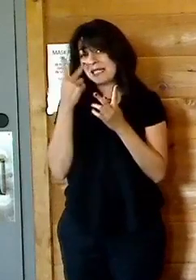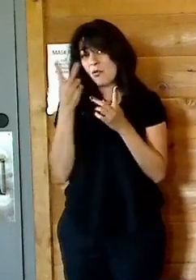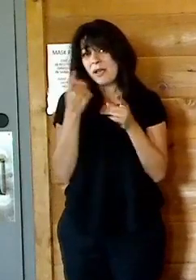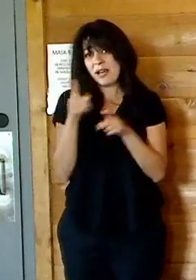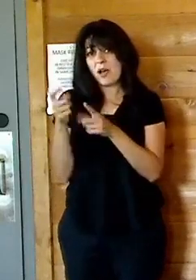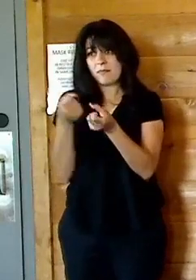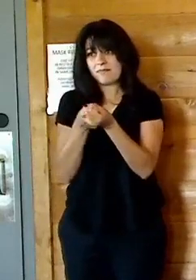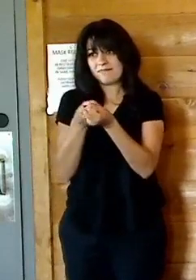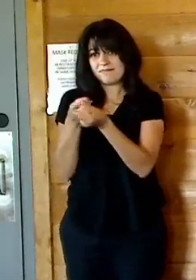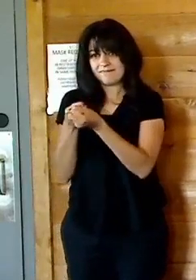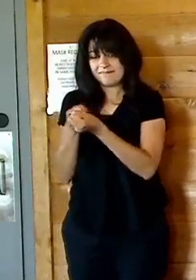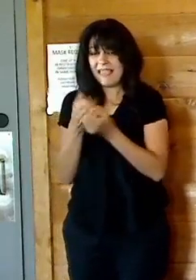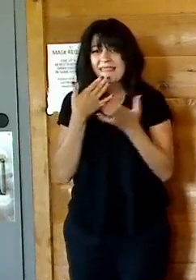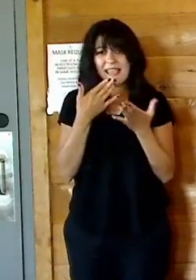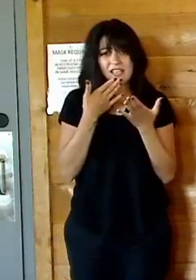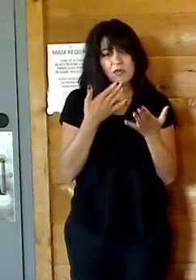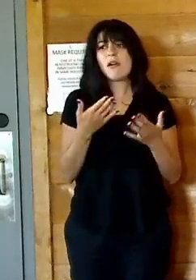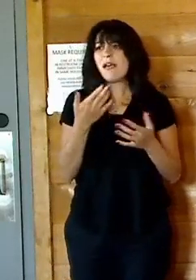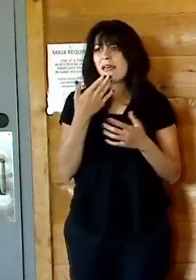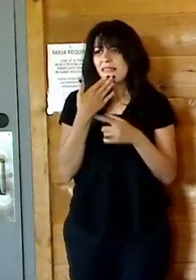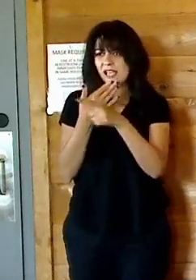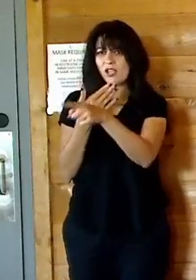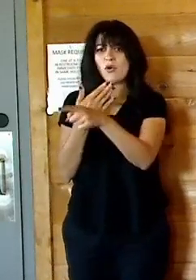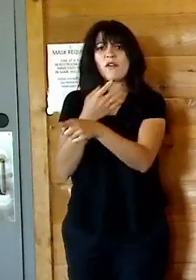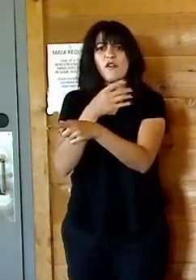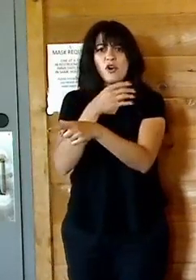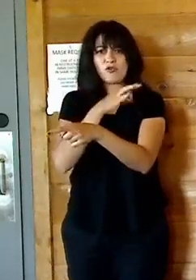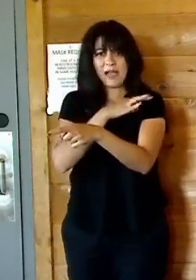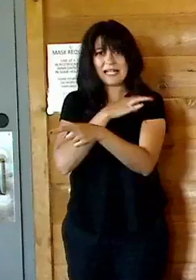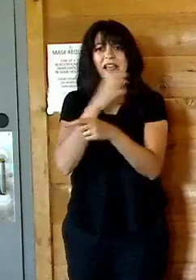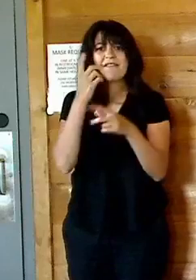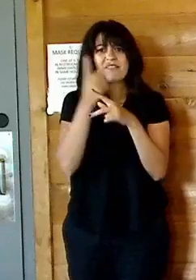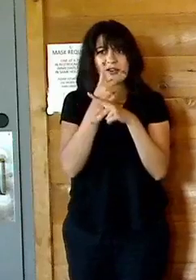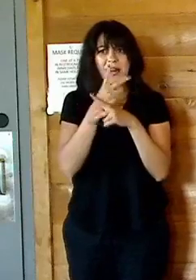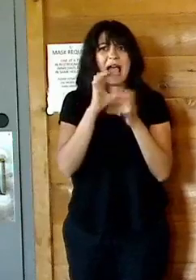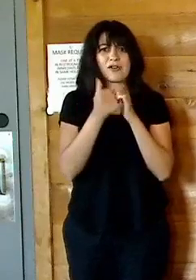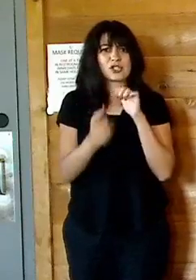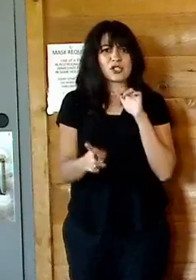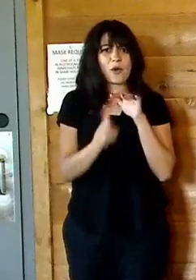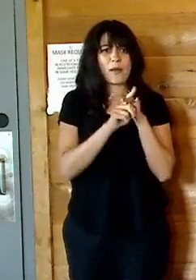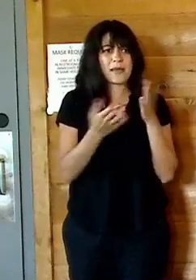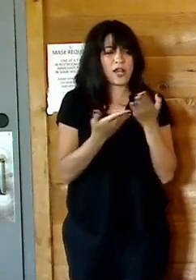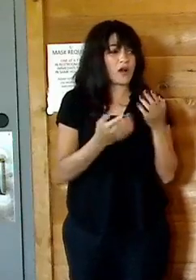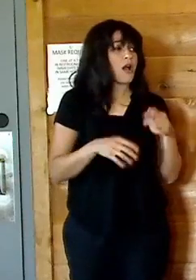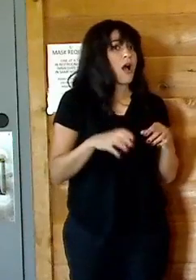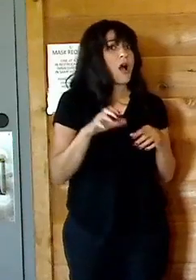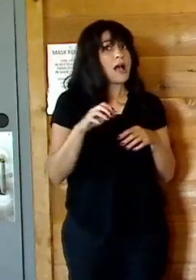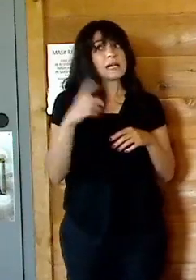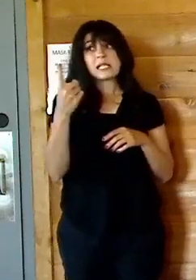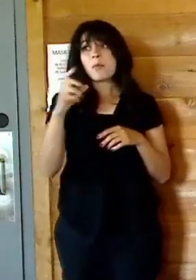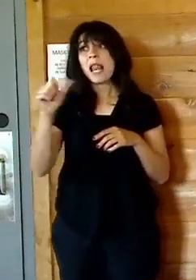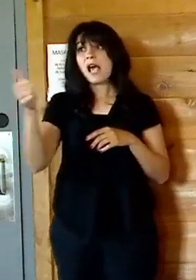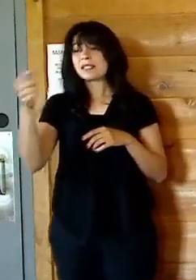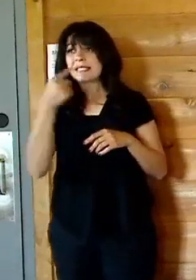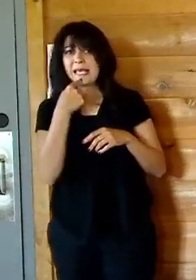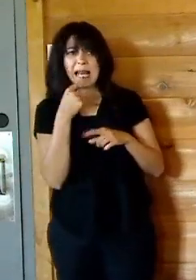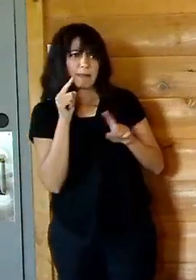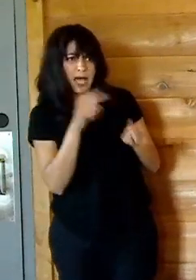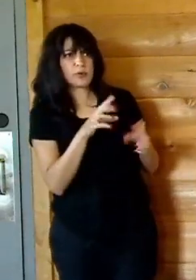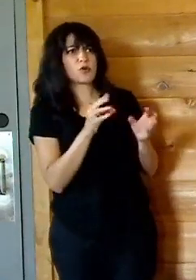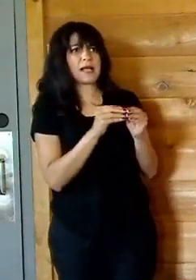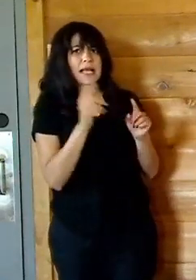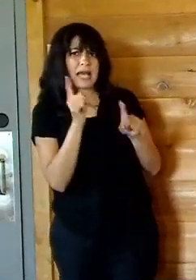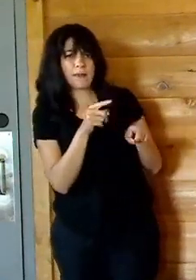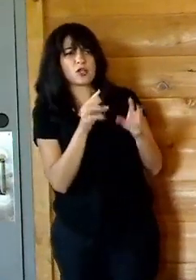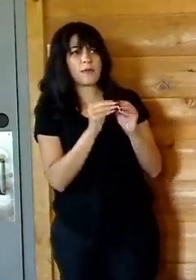come up with to be helpful. Thank you. Thanks. I give you a lot of credit for finding your way down here. Somebody else said to me they were coming, I'm coming to your meeting. I'm coming to your meeting.